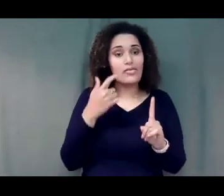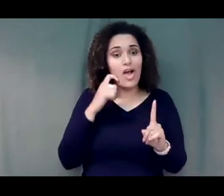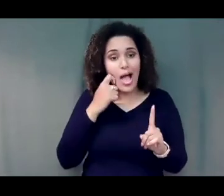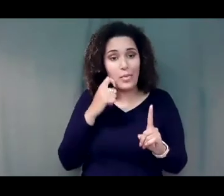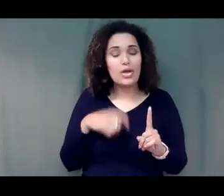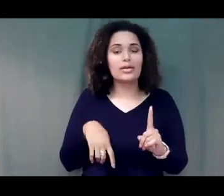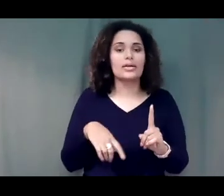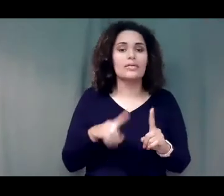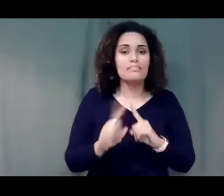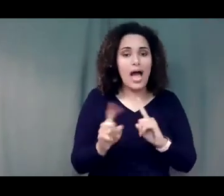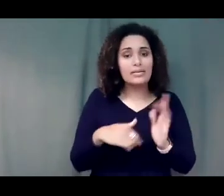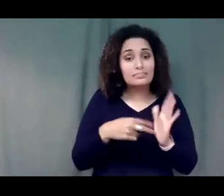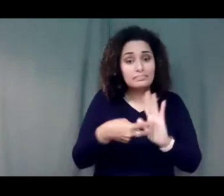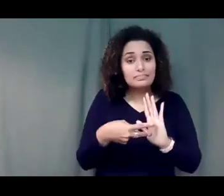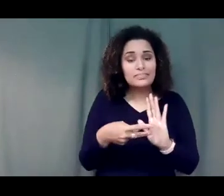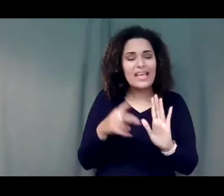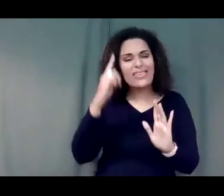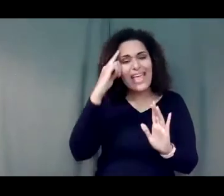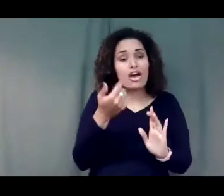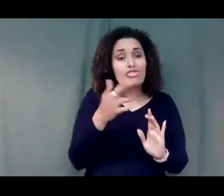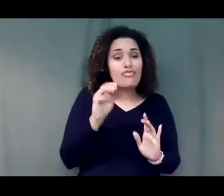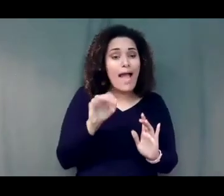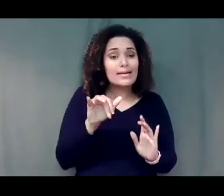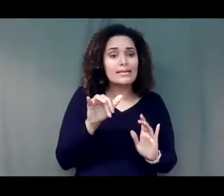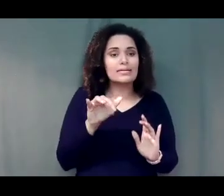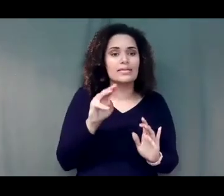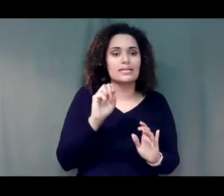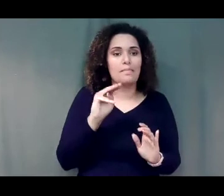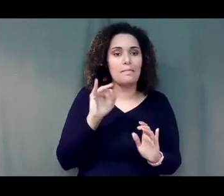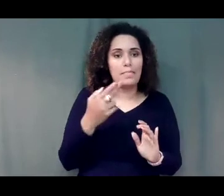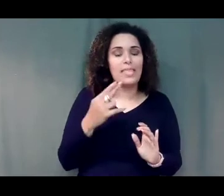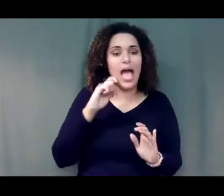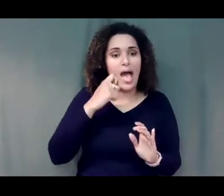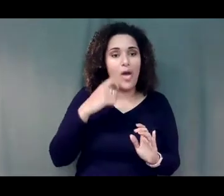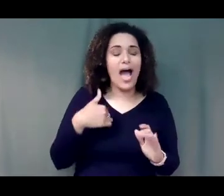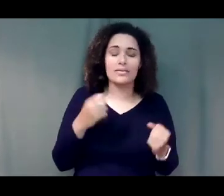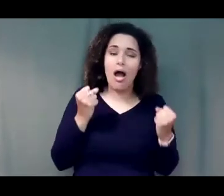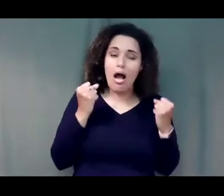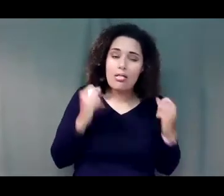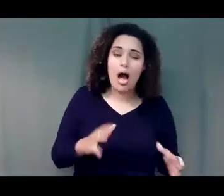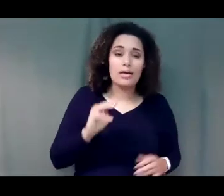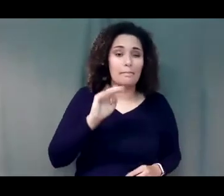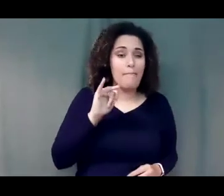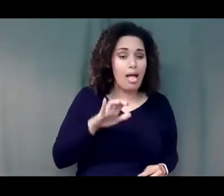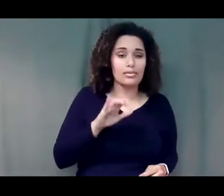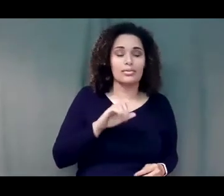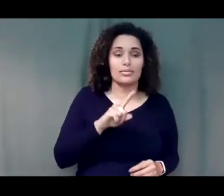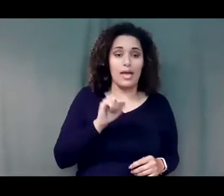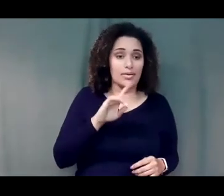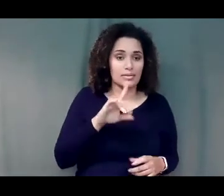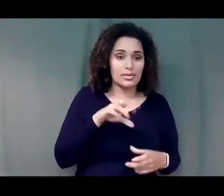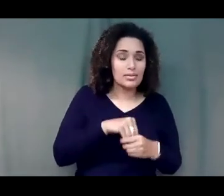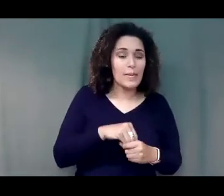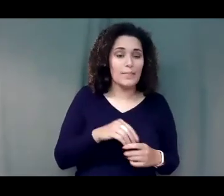to my mind, it's just think of a Granny Smith apple or some very tart apple has a ton of malic acid in it. It's a very kind of sharp green,